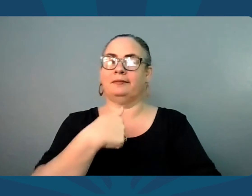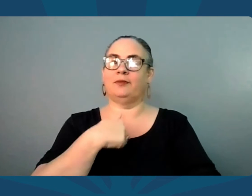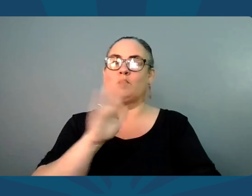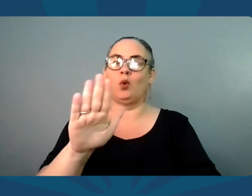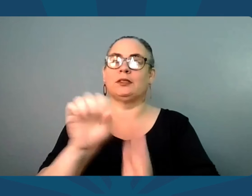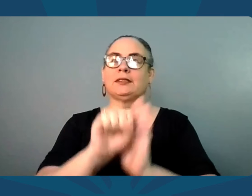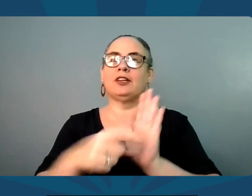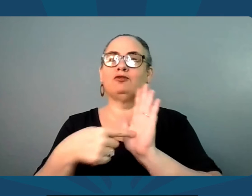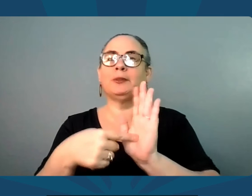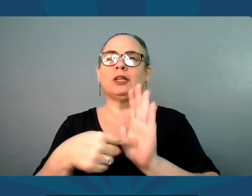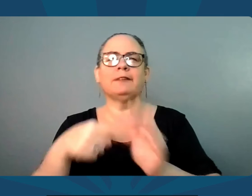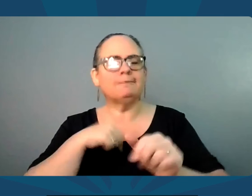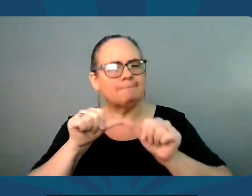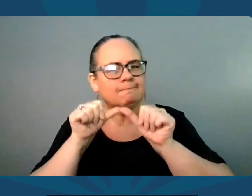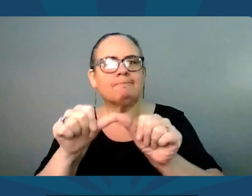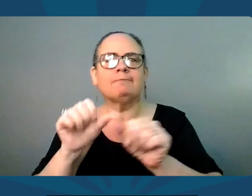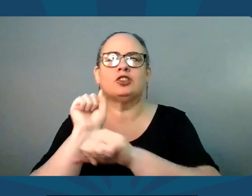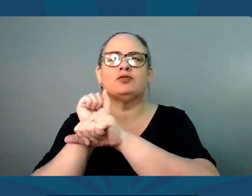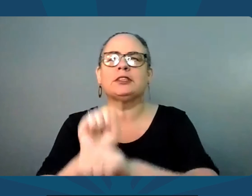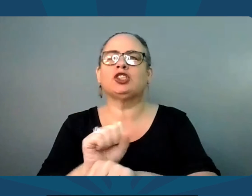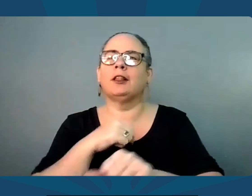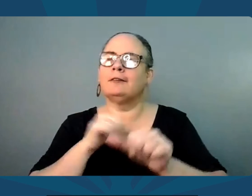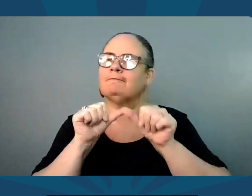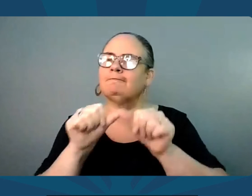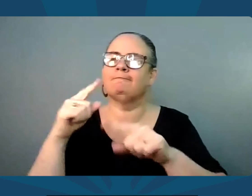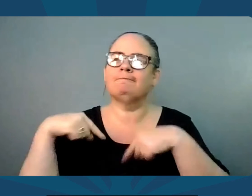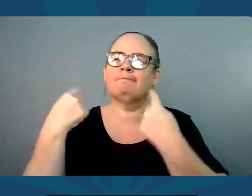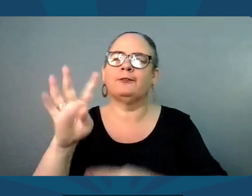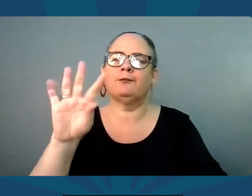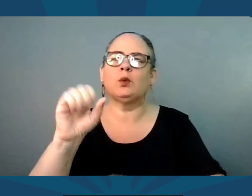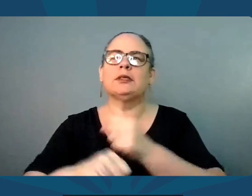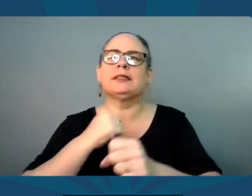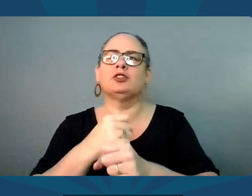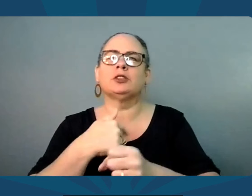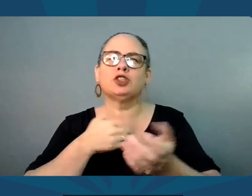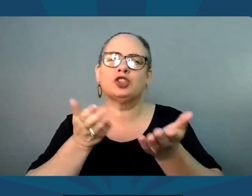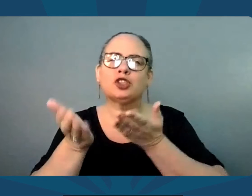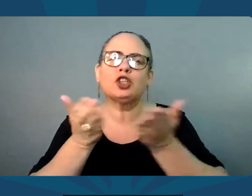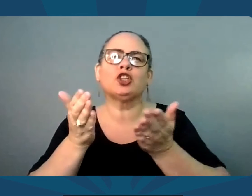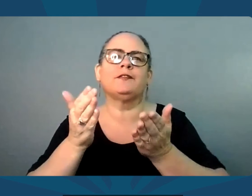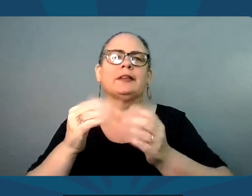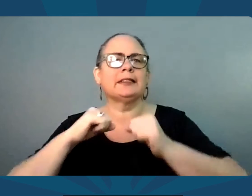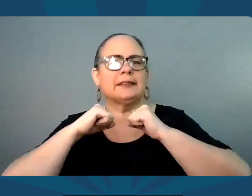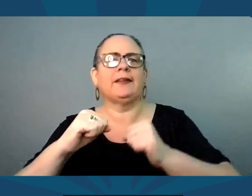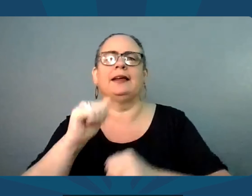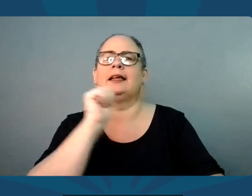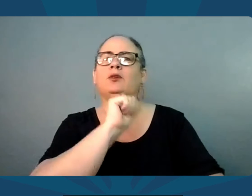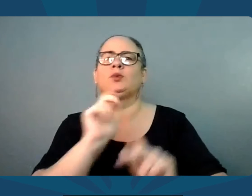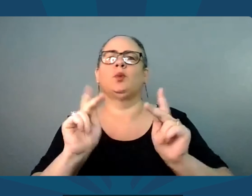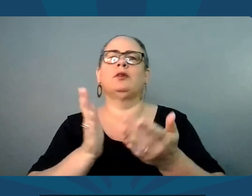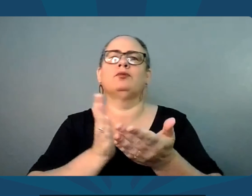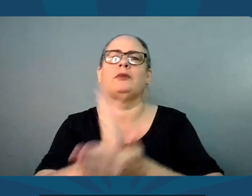placed. As your state representative, I will continue the tradition I've kept up for the last 40 years